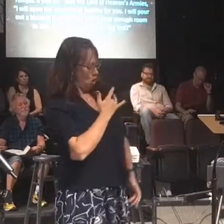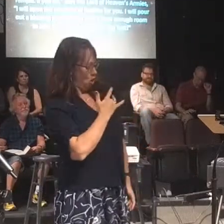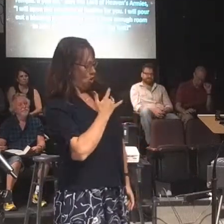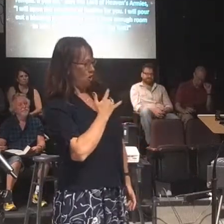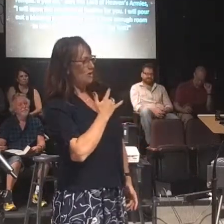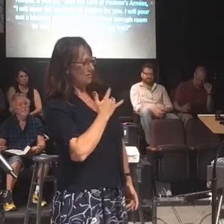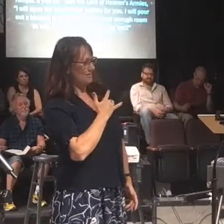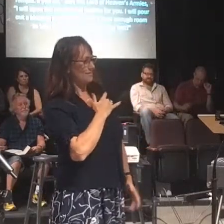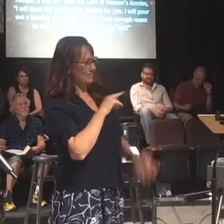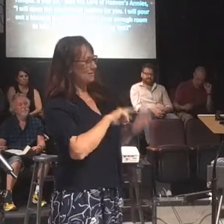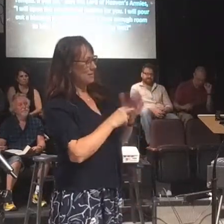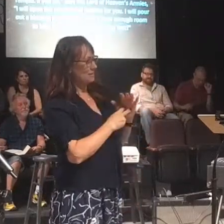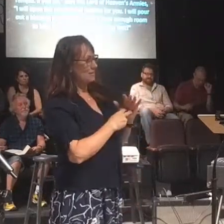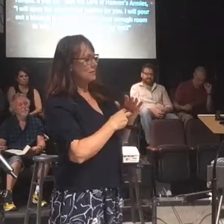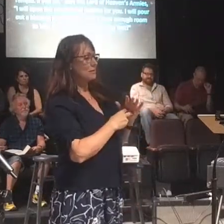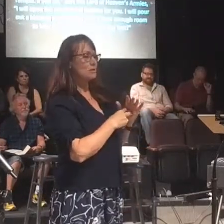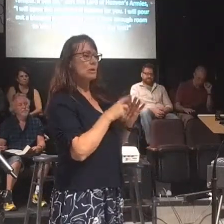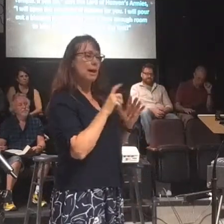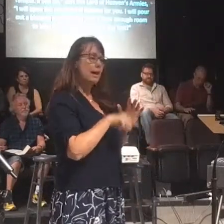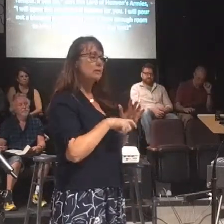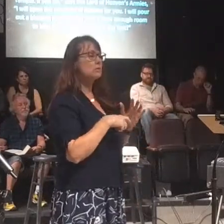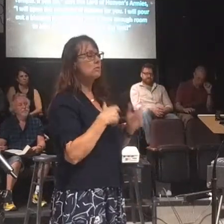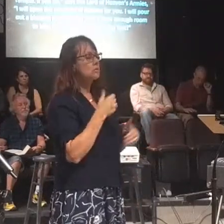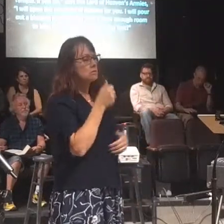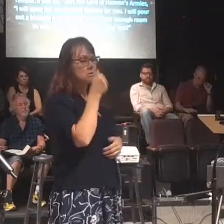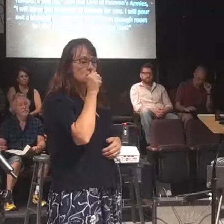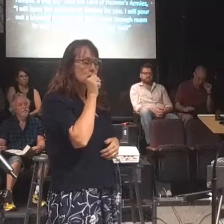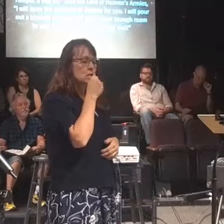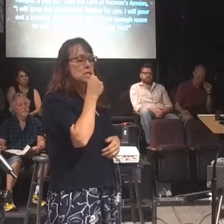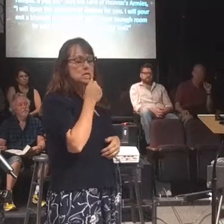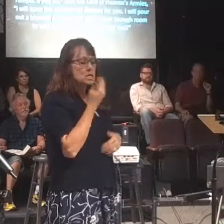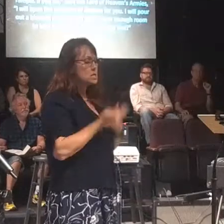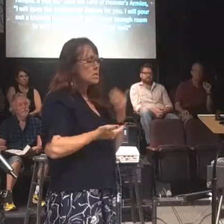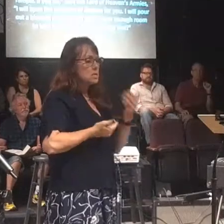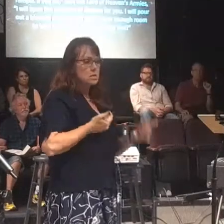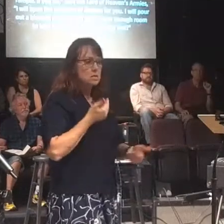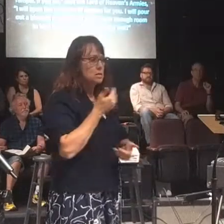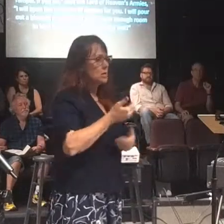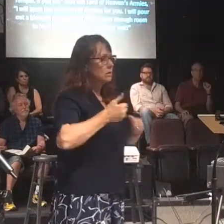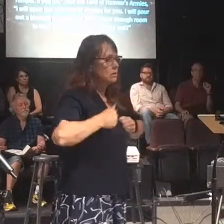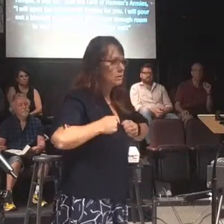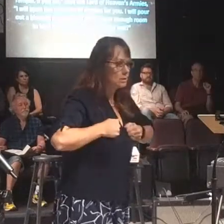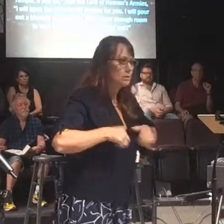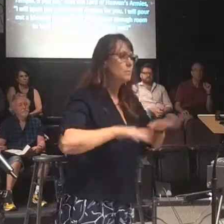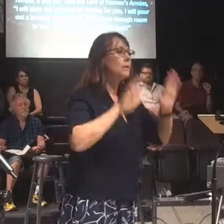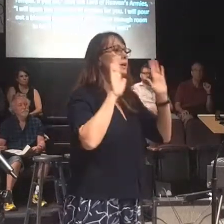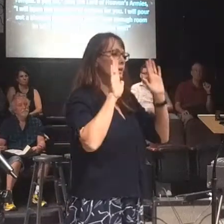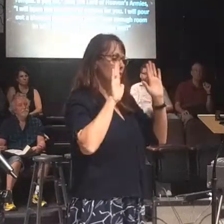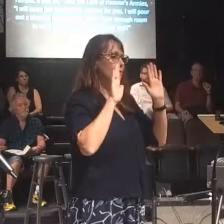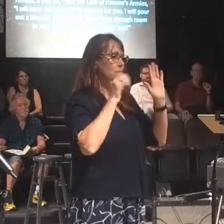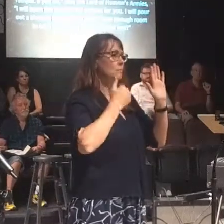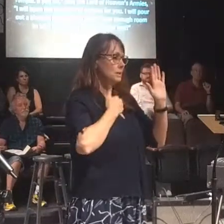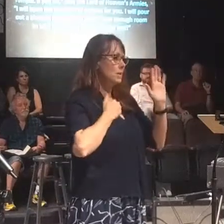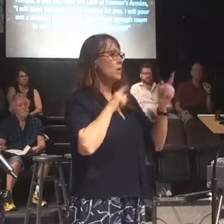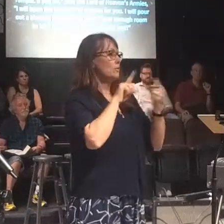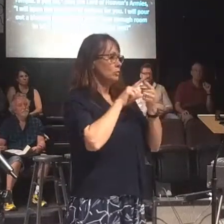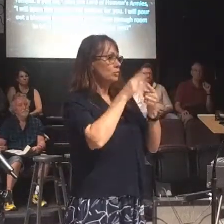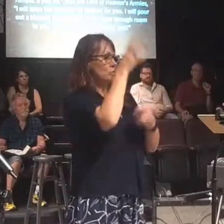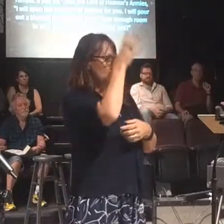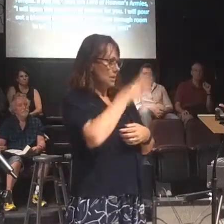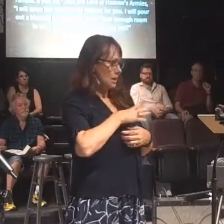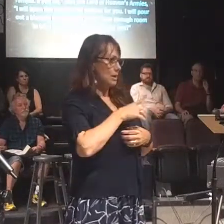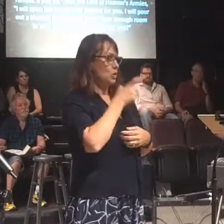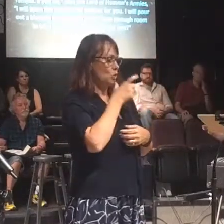says. So I had to go through this painful exercise of submitting my life to men that I trust, that know